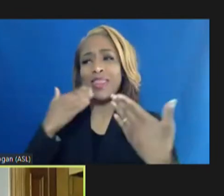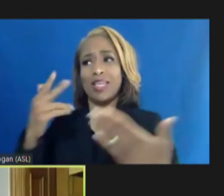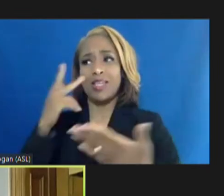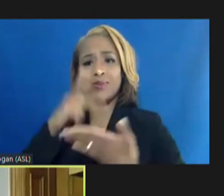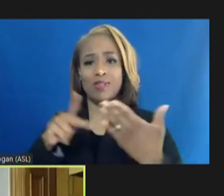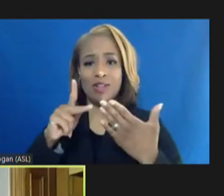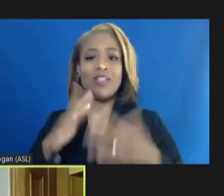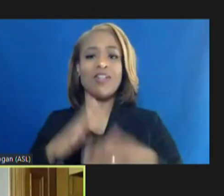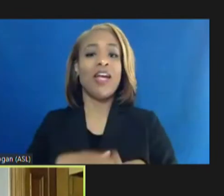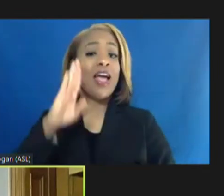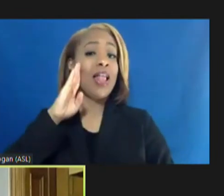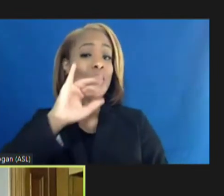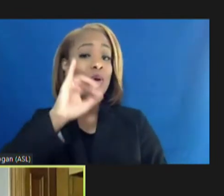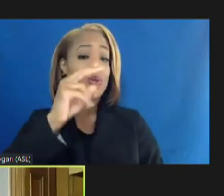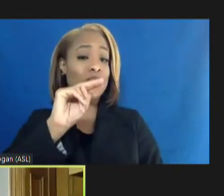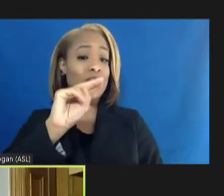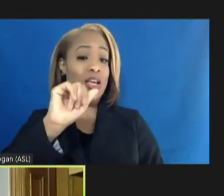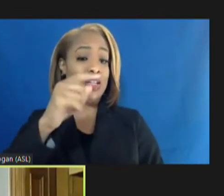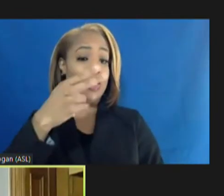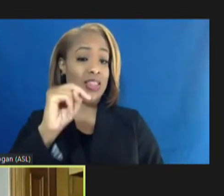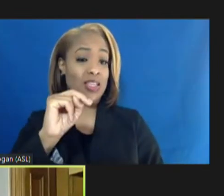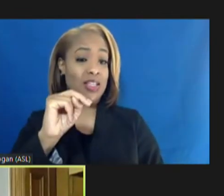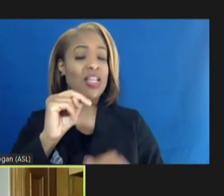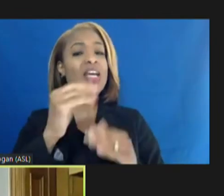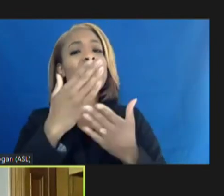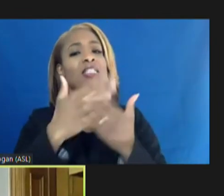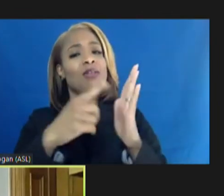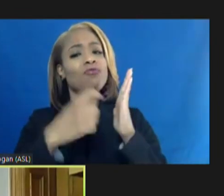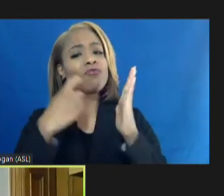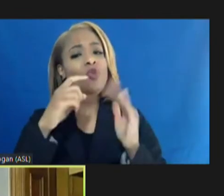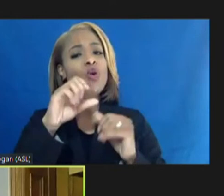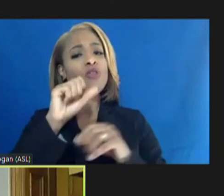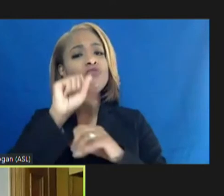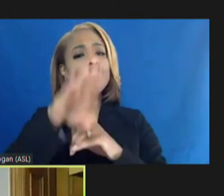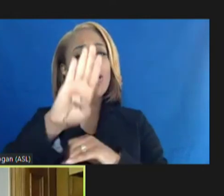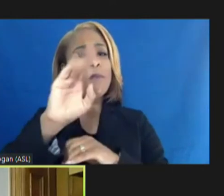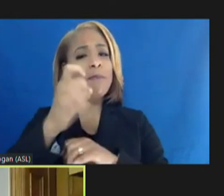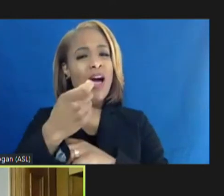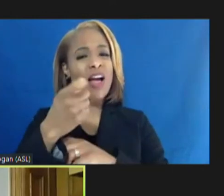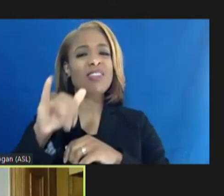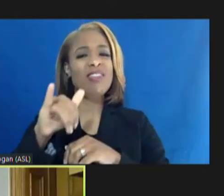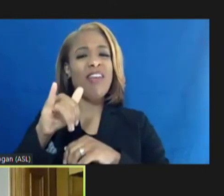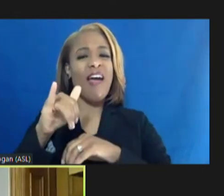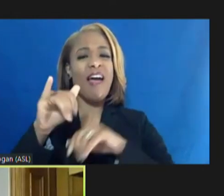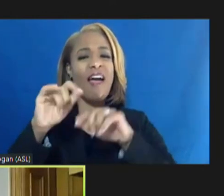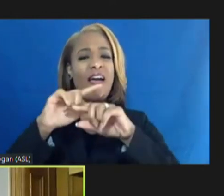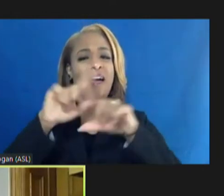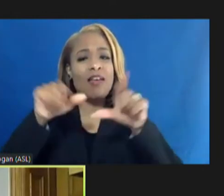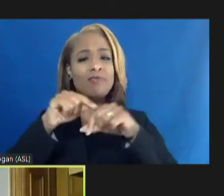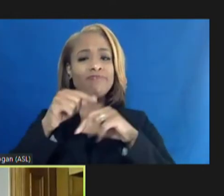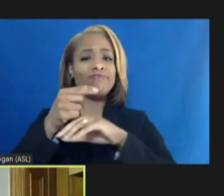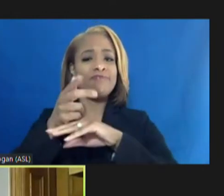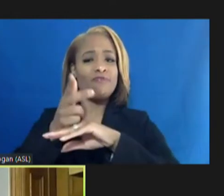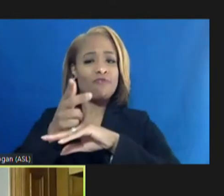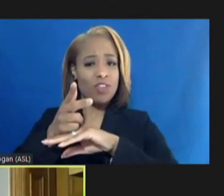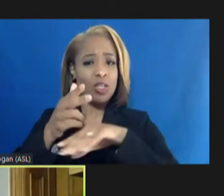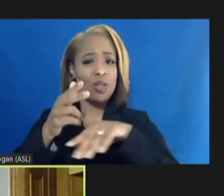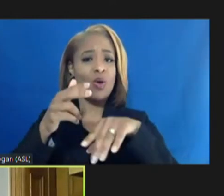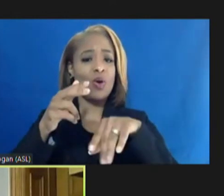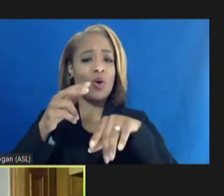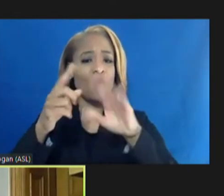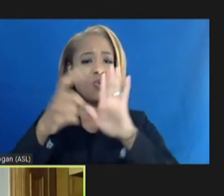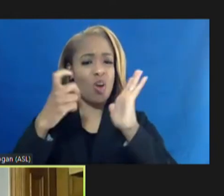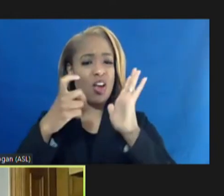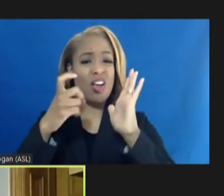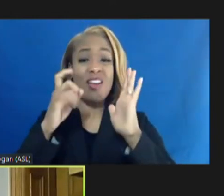Jonathan. Some of the requirements for the drop box, the video requirements, are at such a level that even the